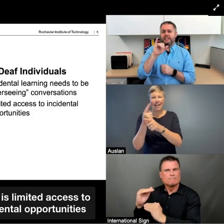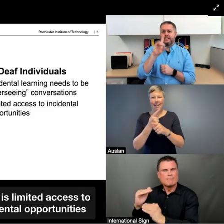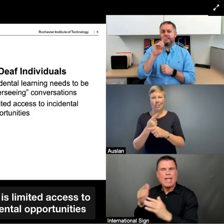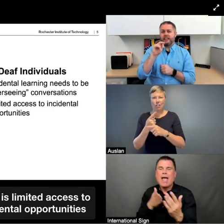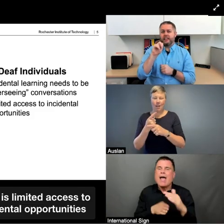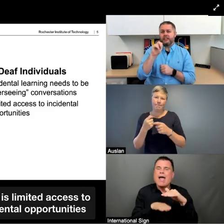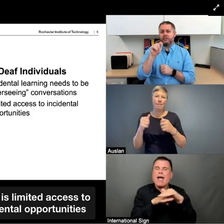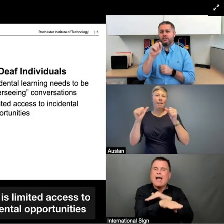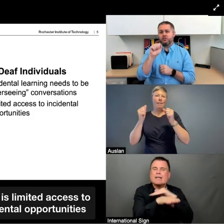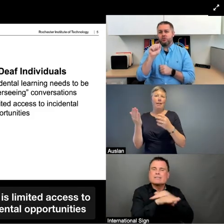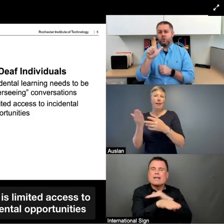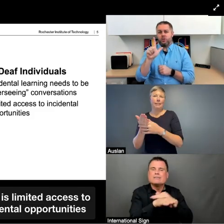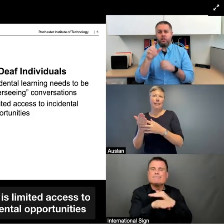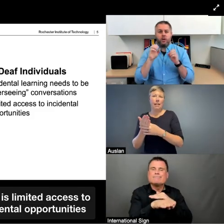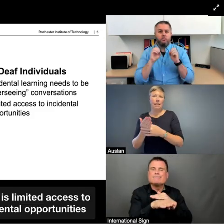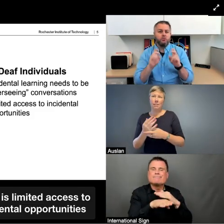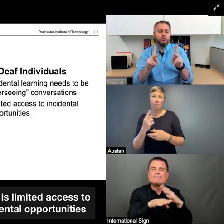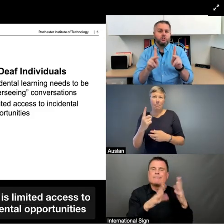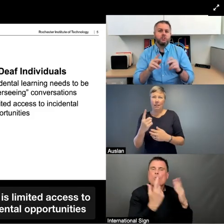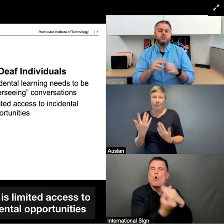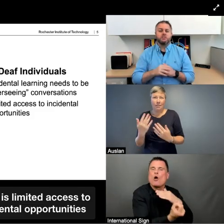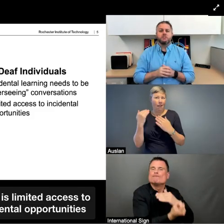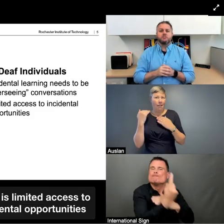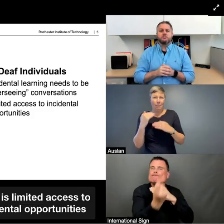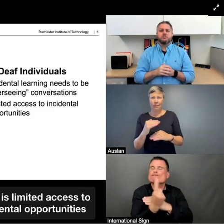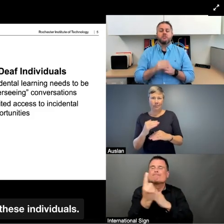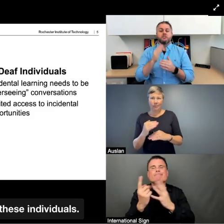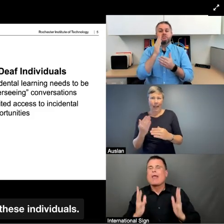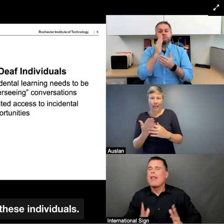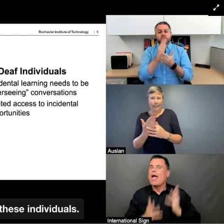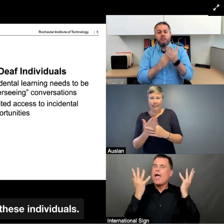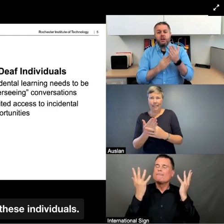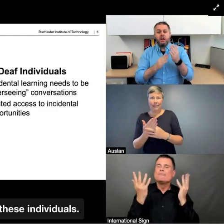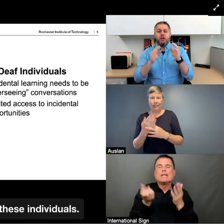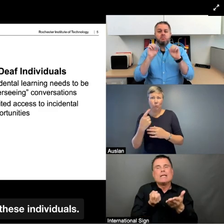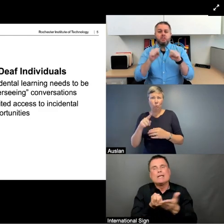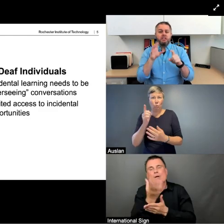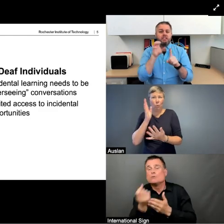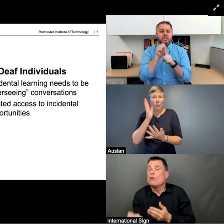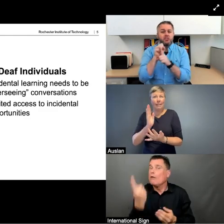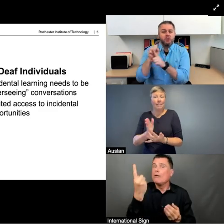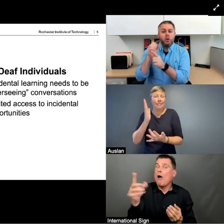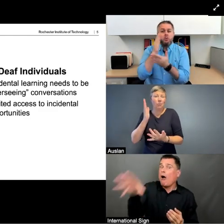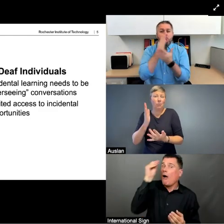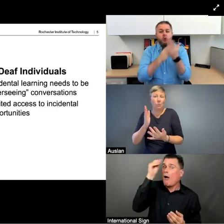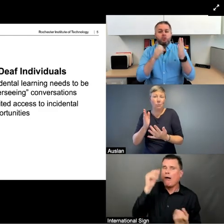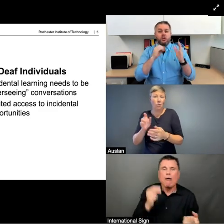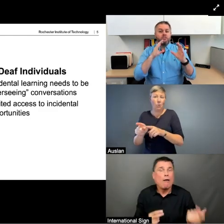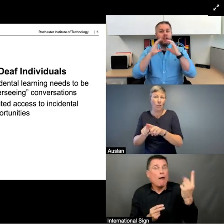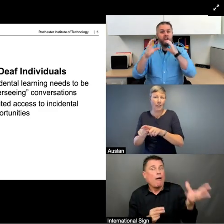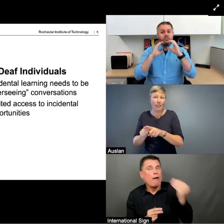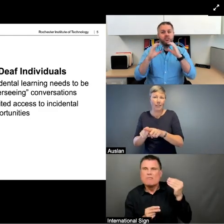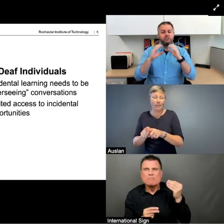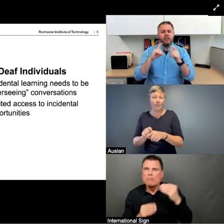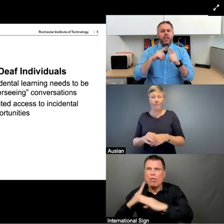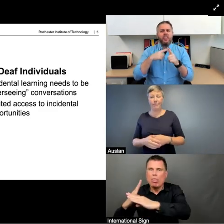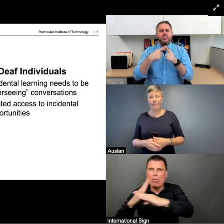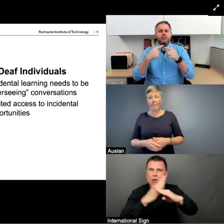There is limited access to incidental opportunities for these individuals.